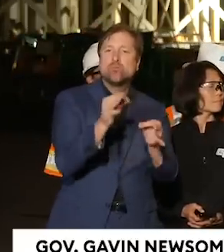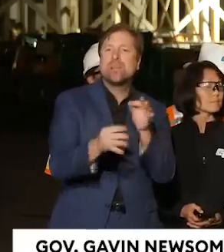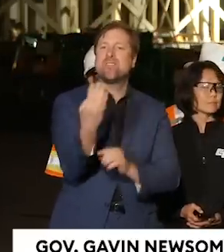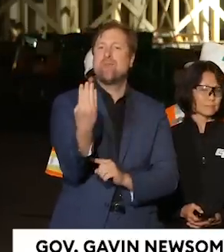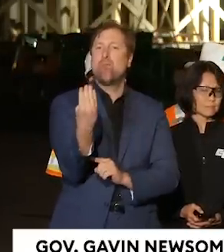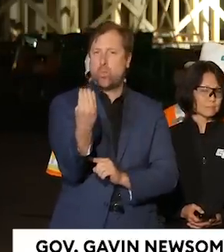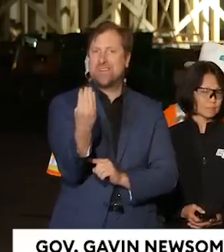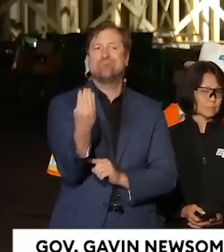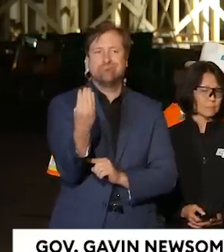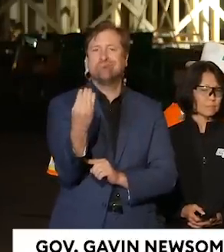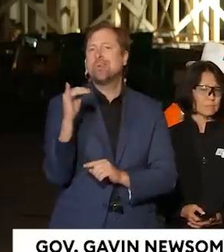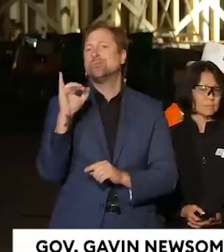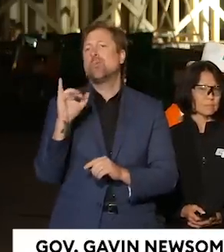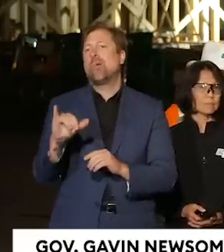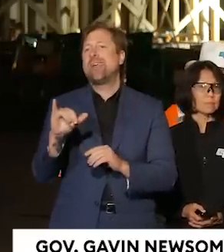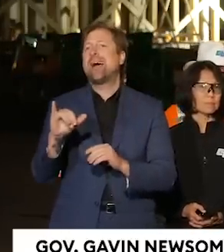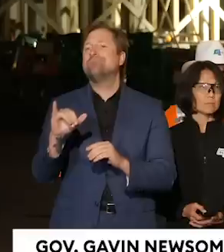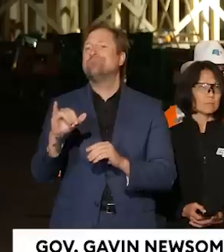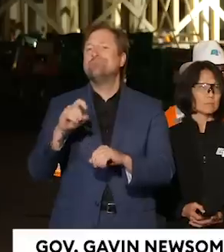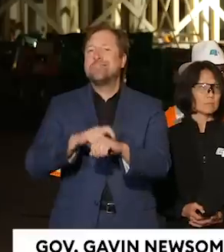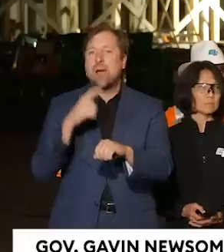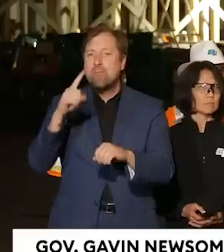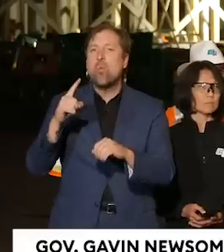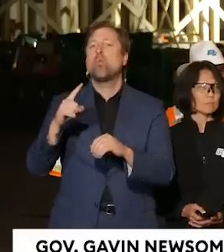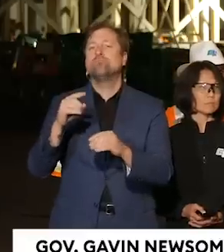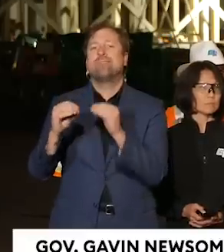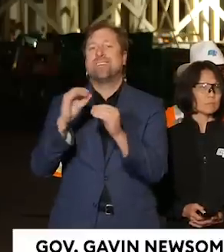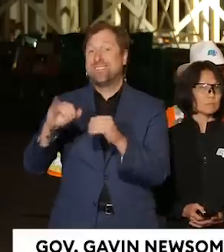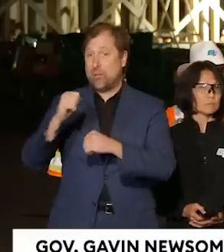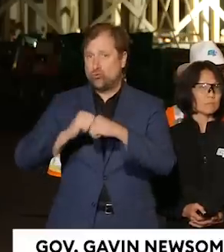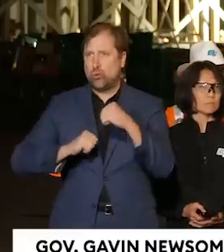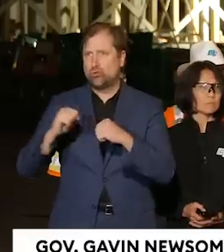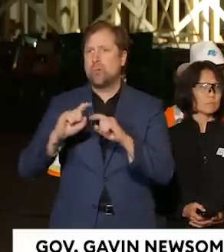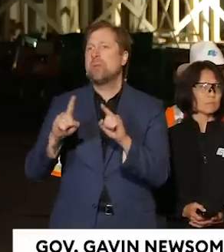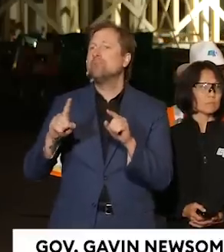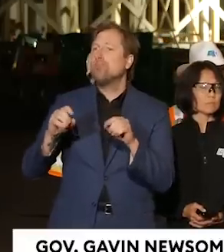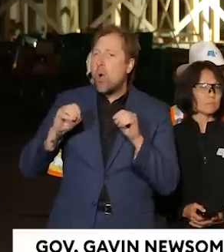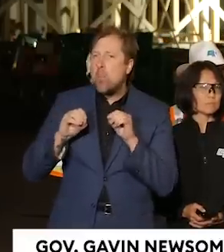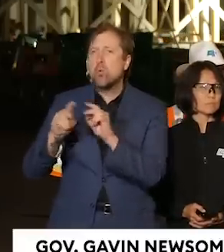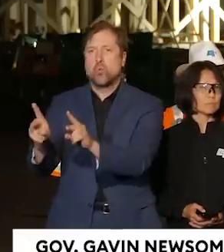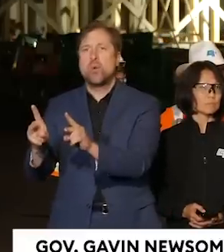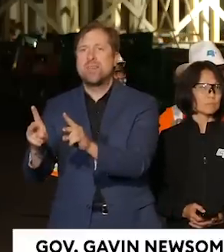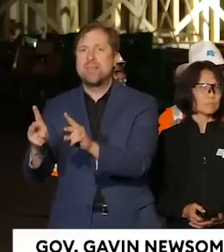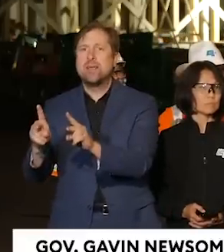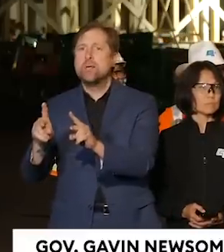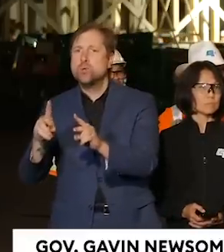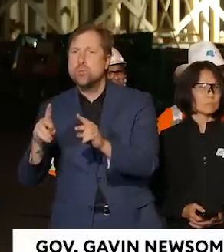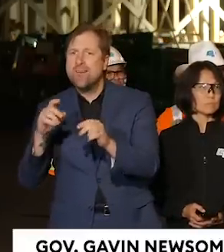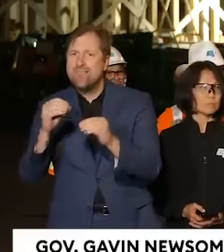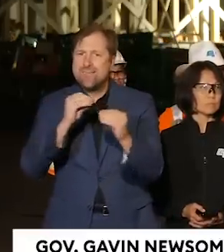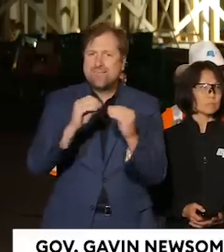the time to build those structures, but it's the opportunity and the flexibility that provides to do some jacking work. We've got